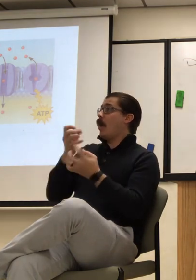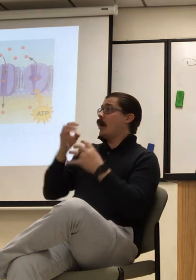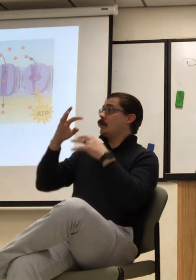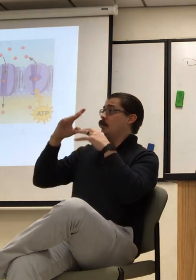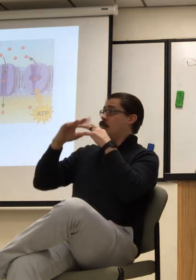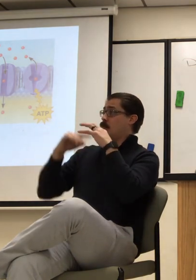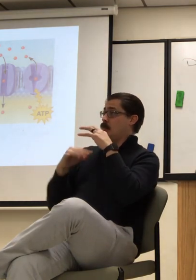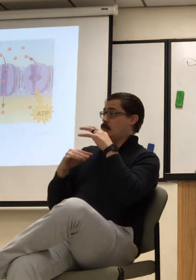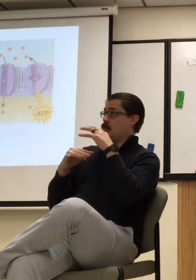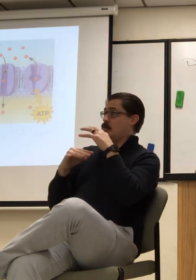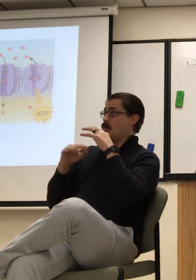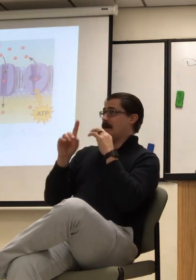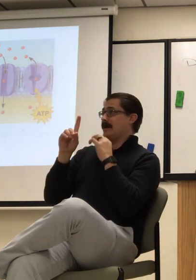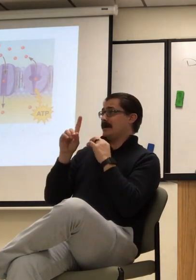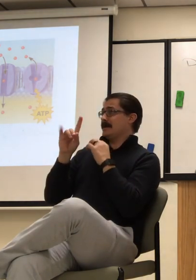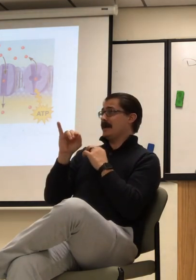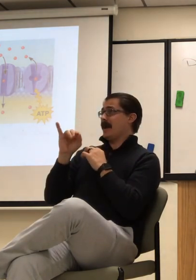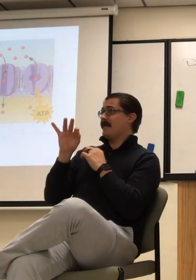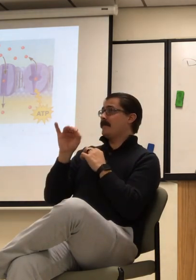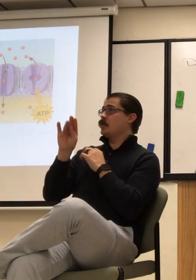diffuse through,